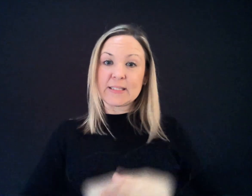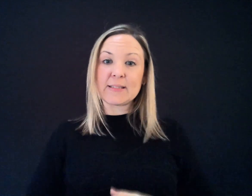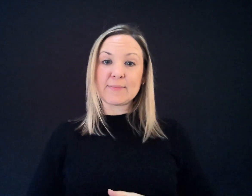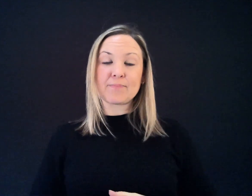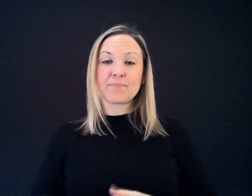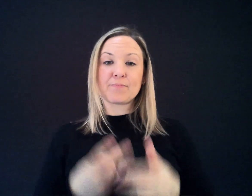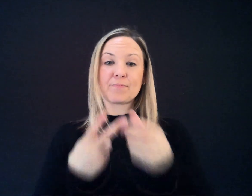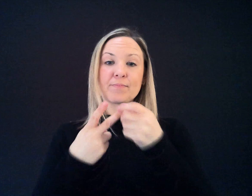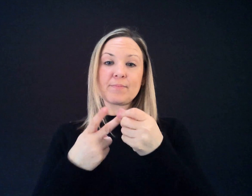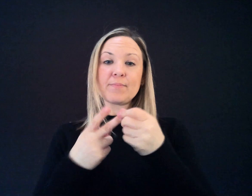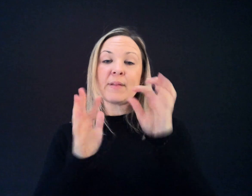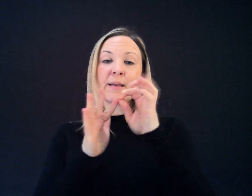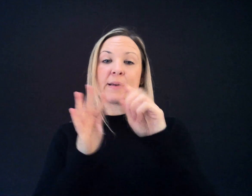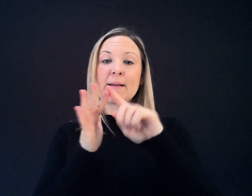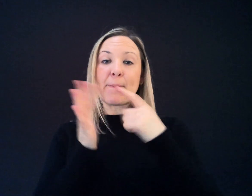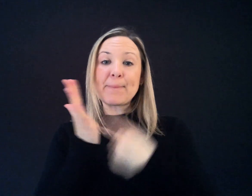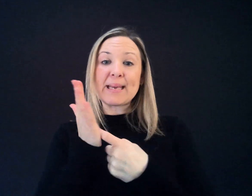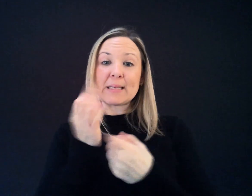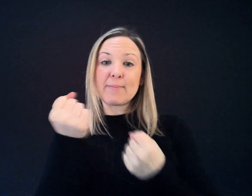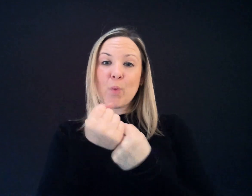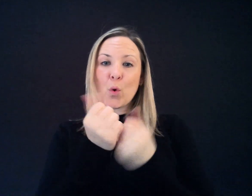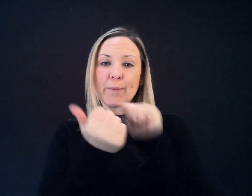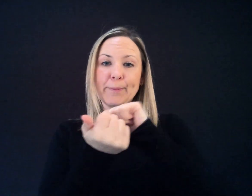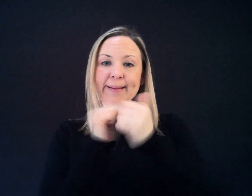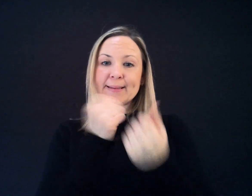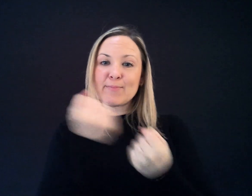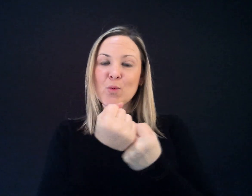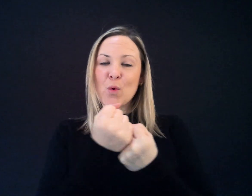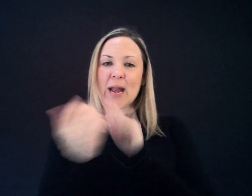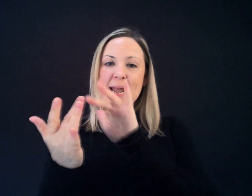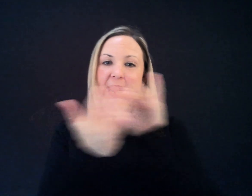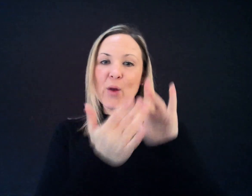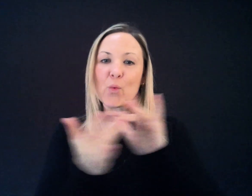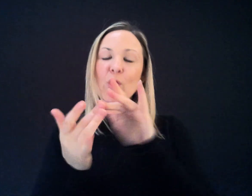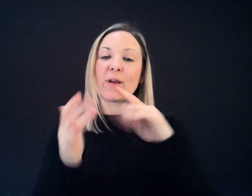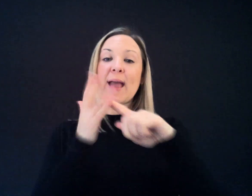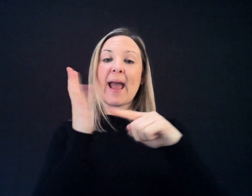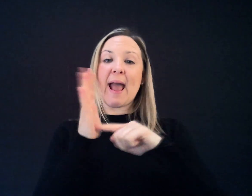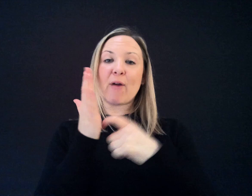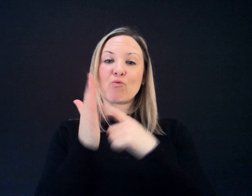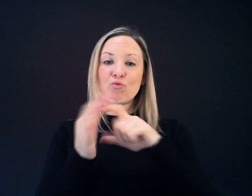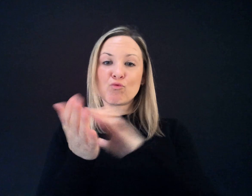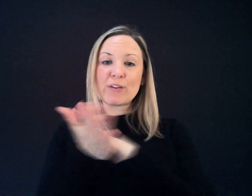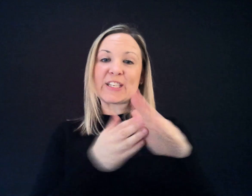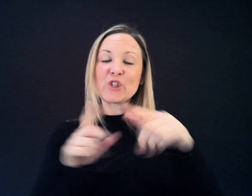a peer support network involving outreach, digital resources, and life skills,